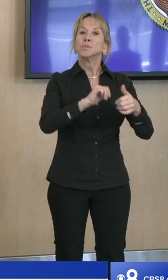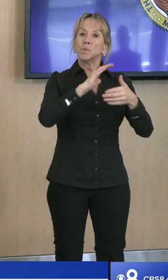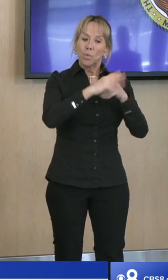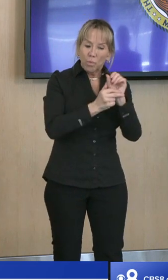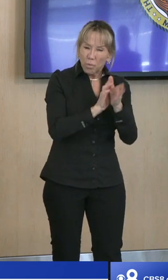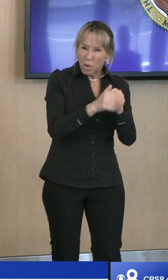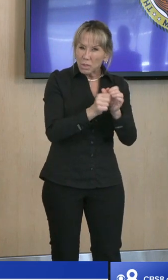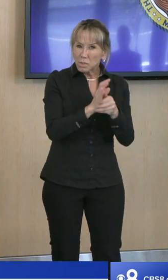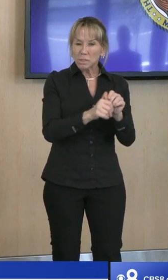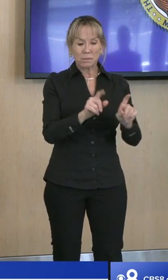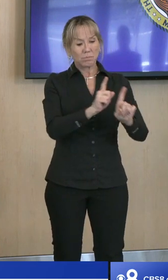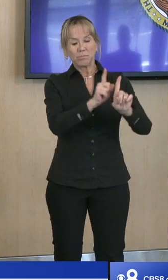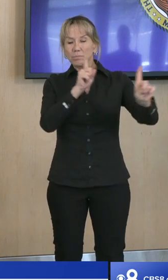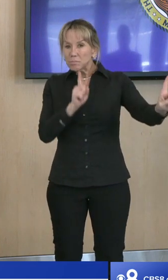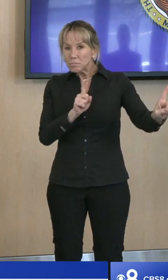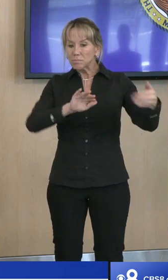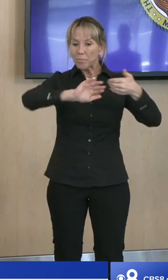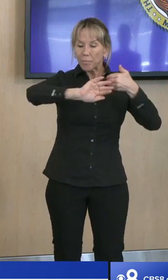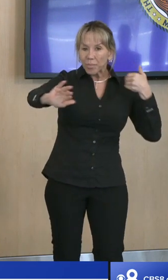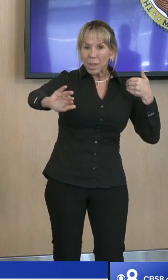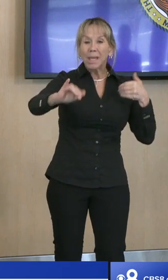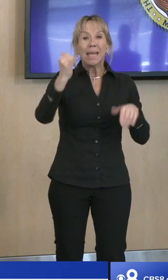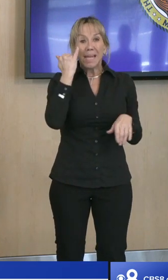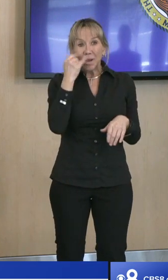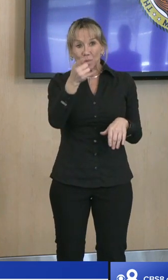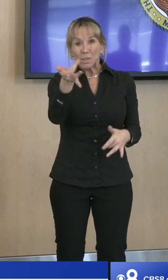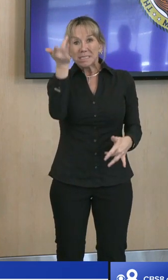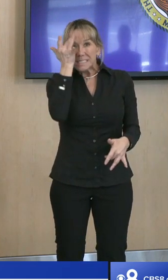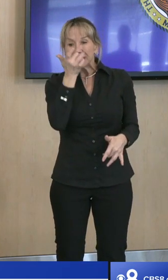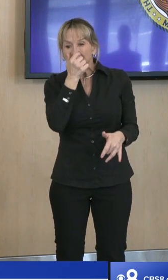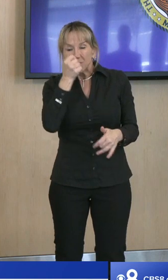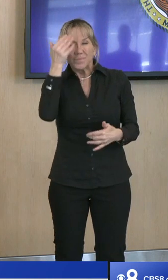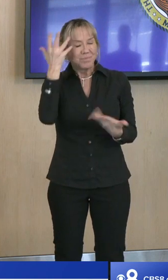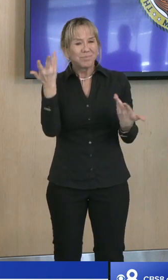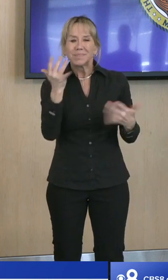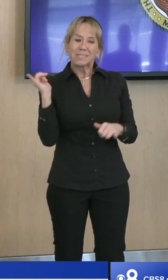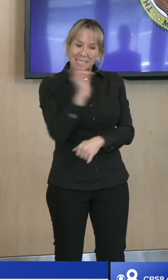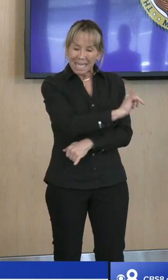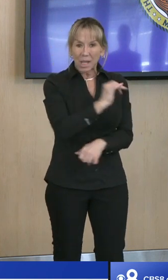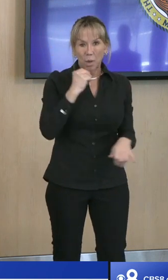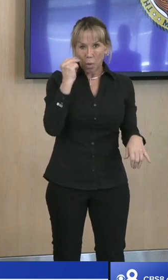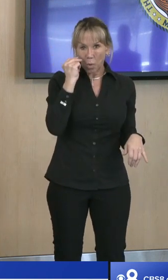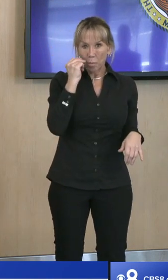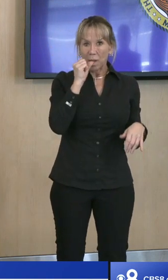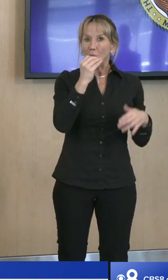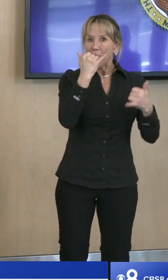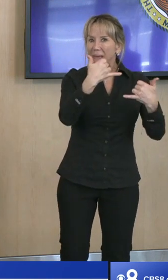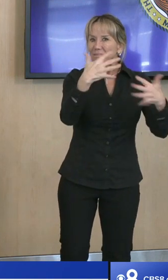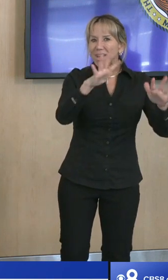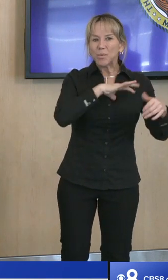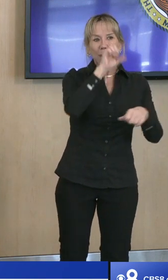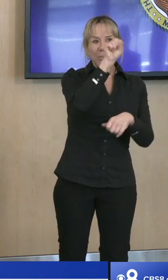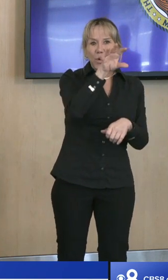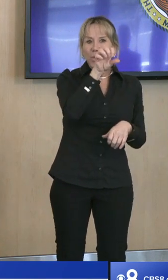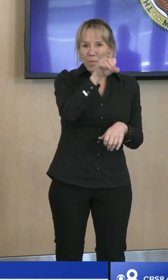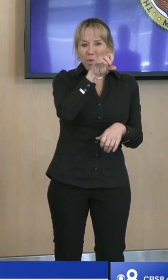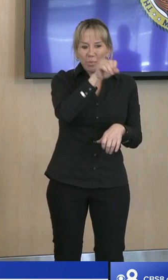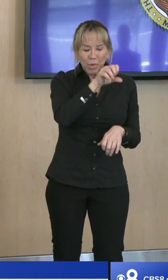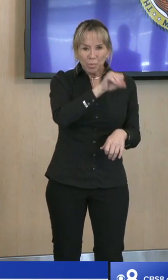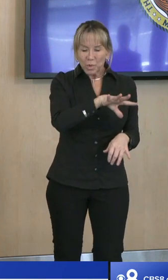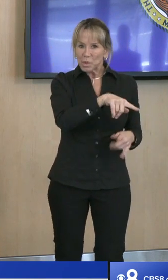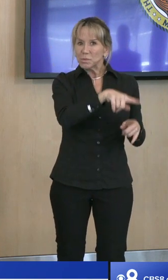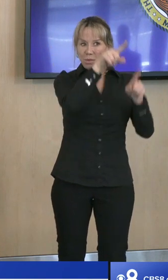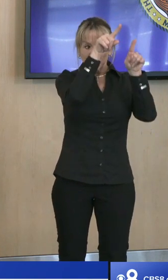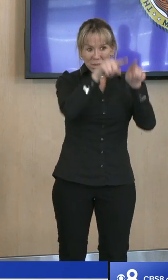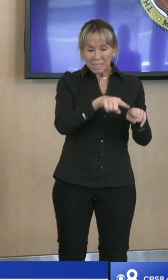home if you're sick. So this is in addition to everything that we have guidance and health